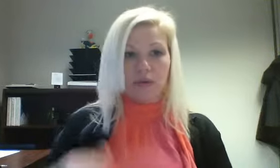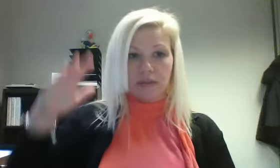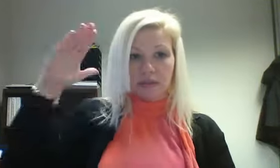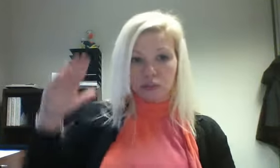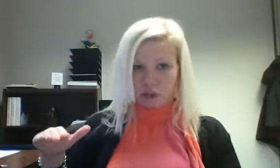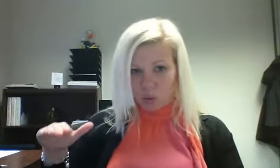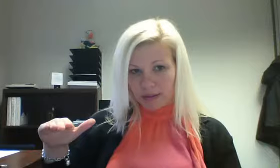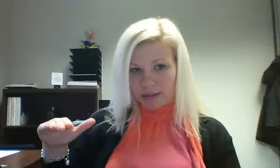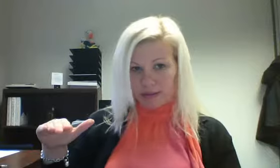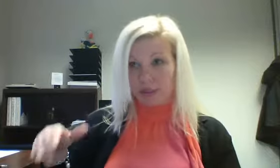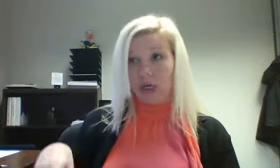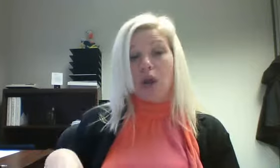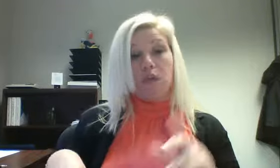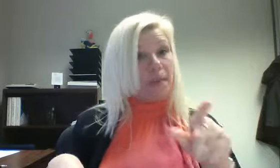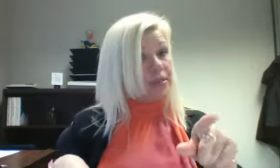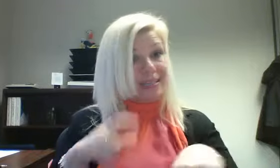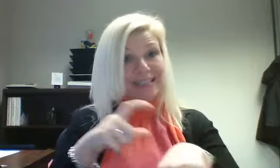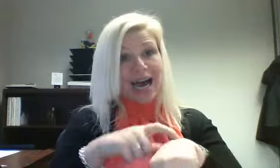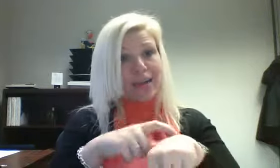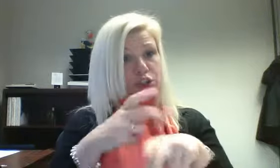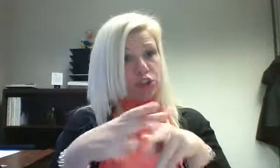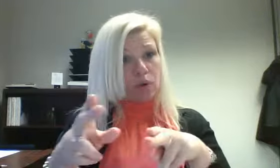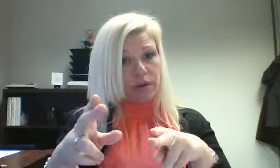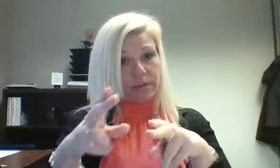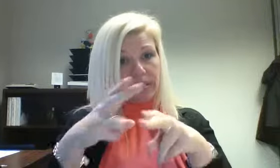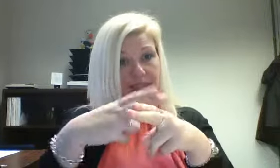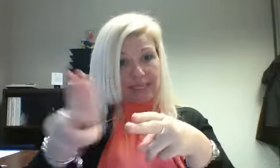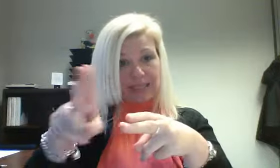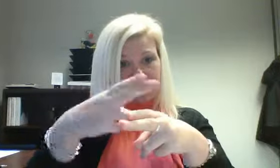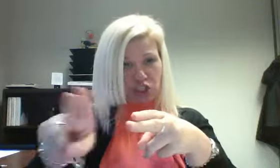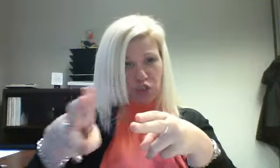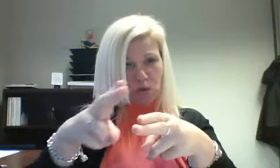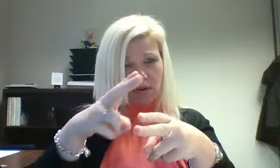Short, short. Remember, it's not time short because that's short.